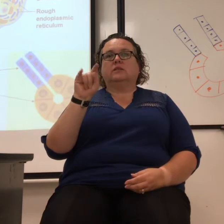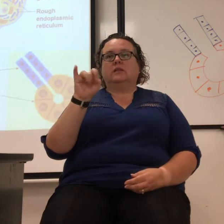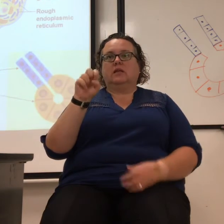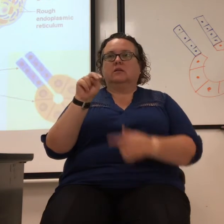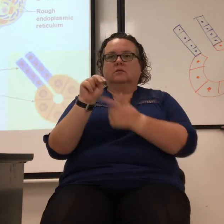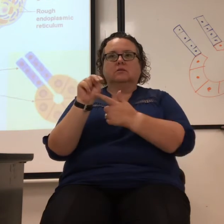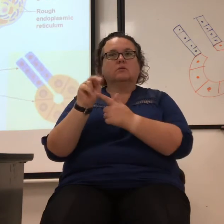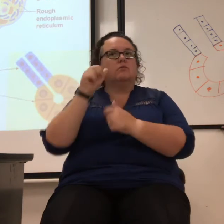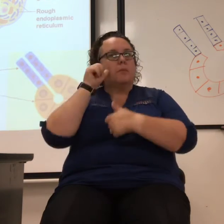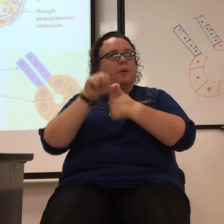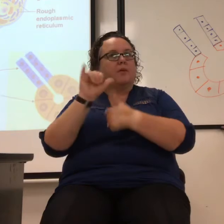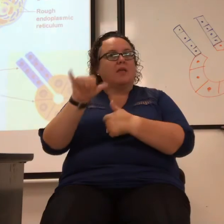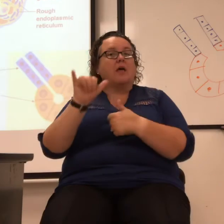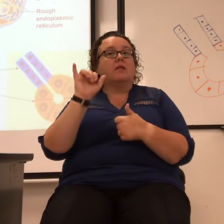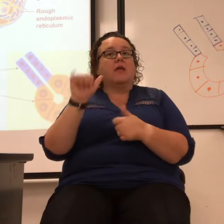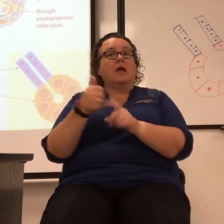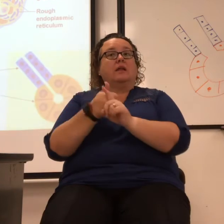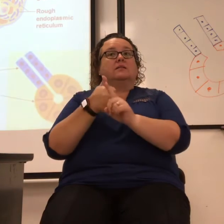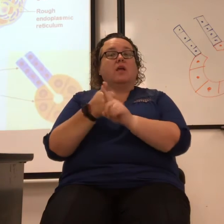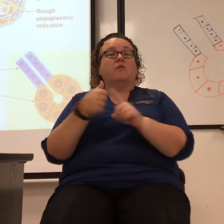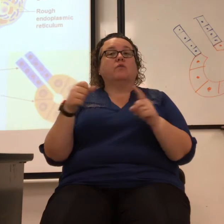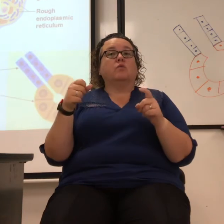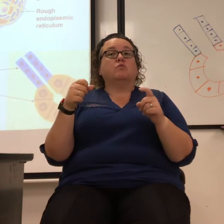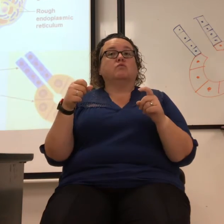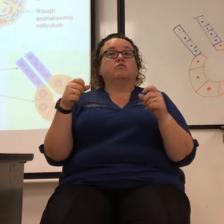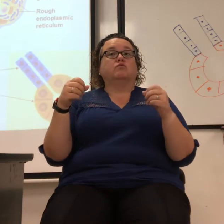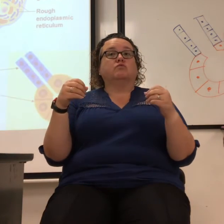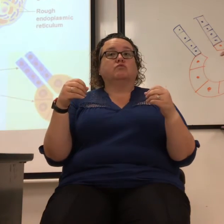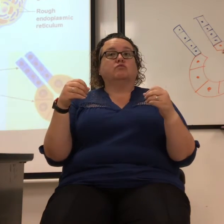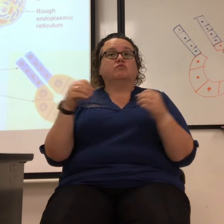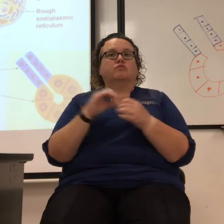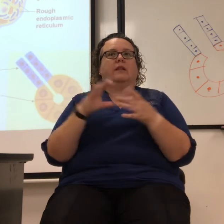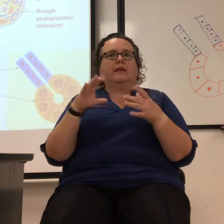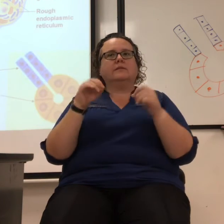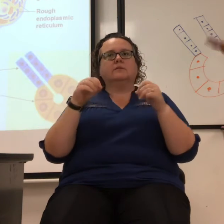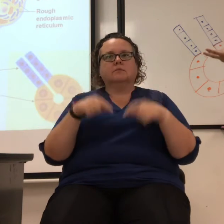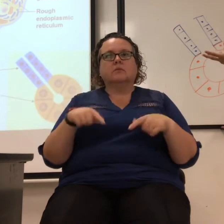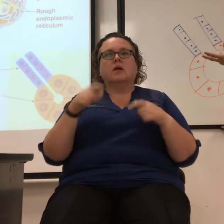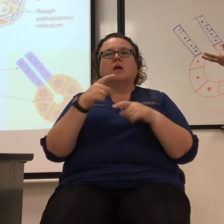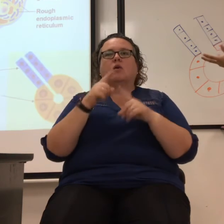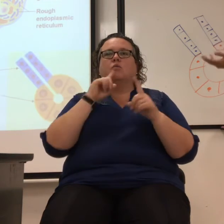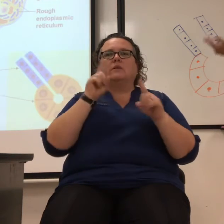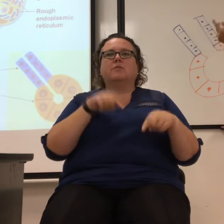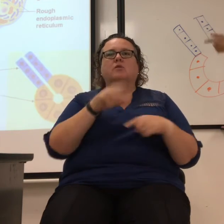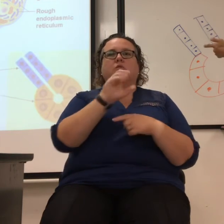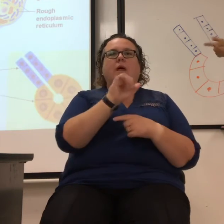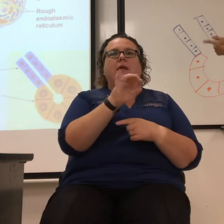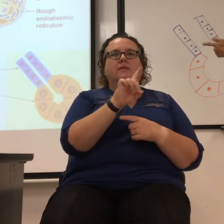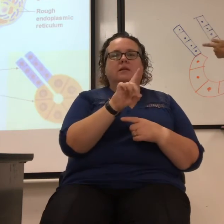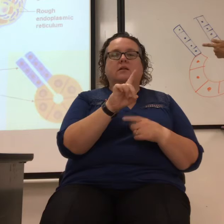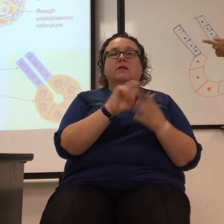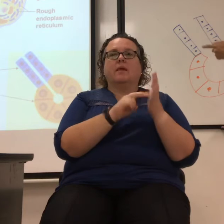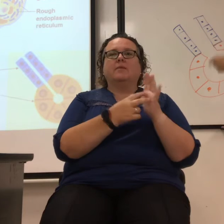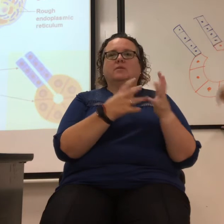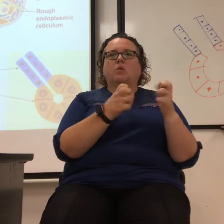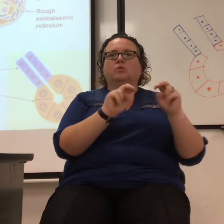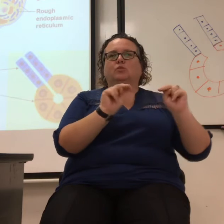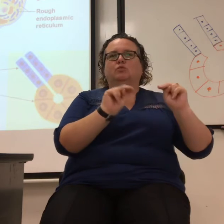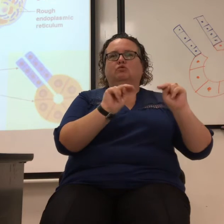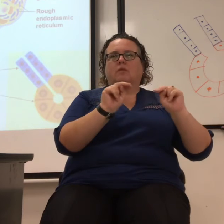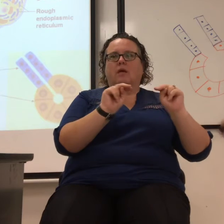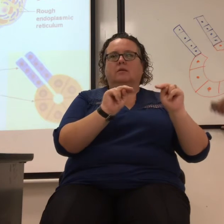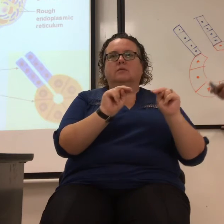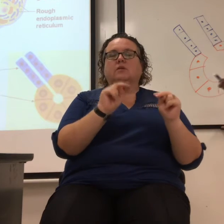that. That was being released in response to acid. So you want to neutralize it. Acts on the duct cells to secrete